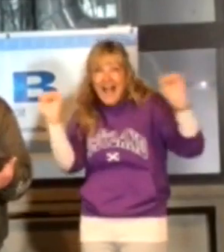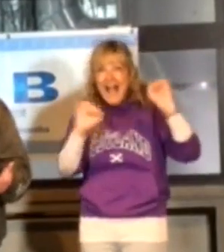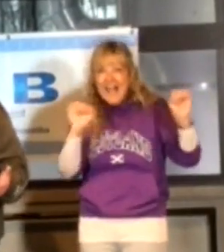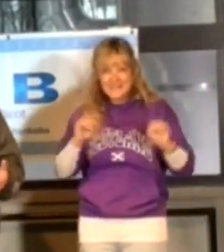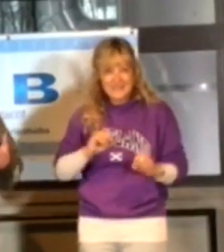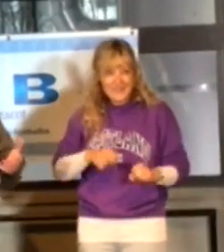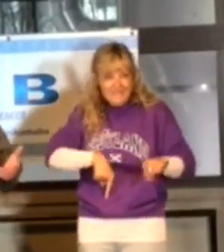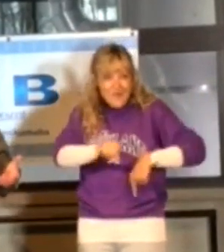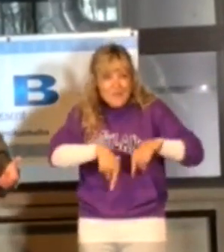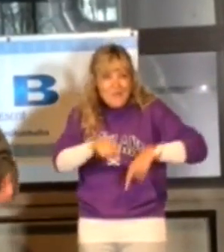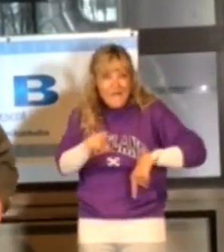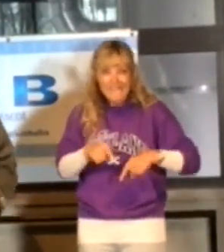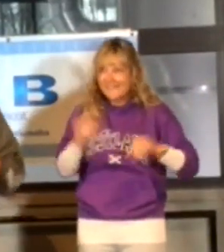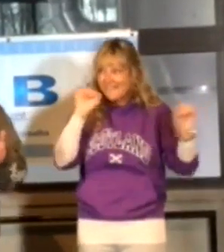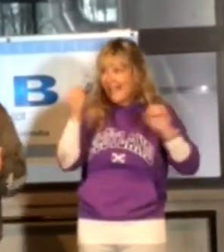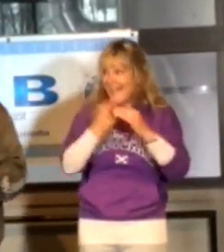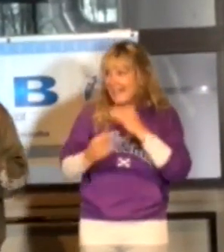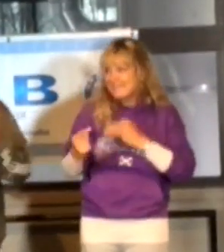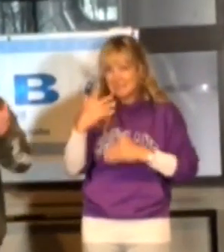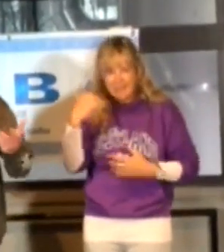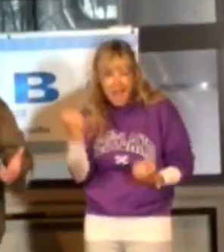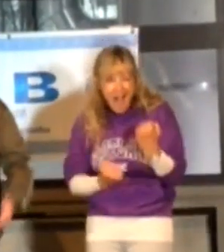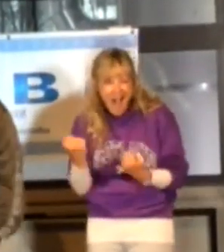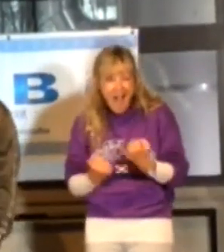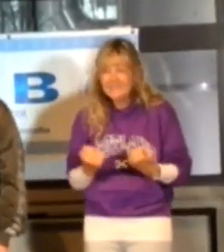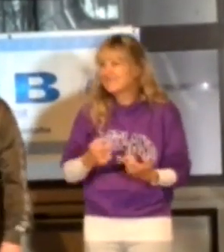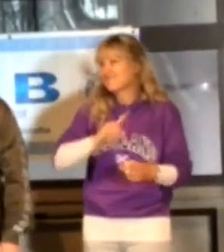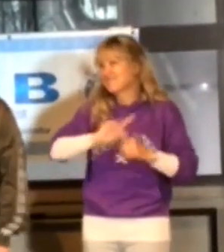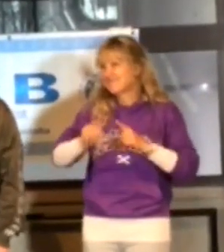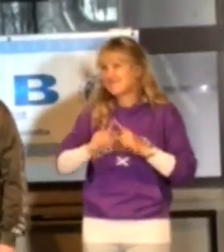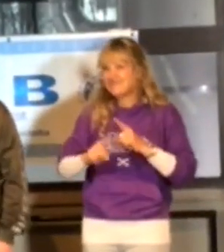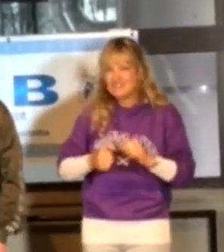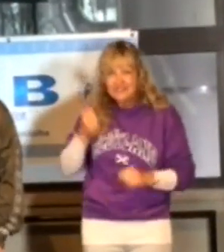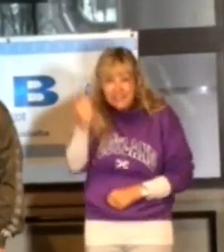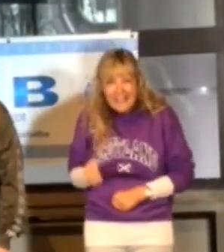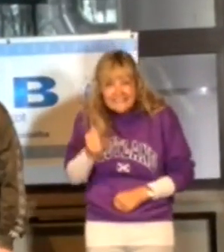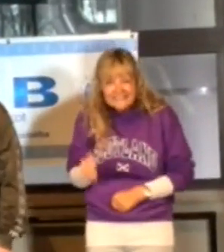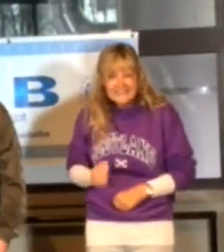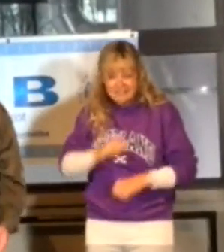fans for independence here, people in cars, people on trains.